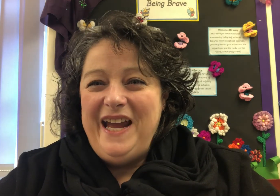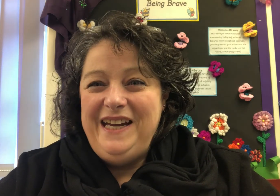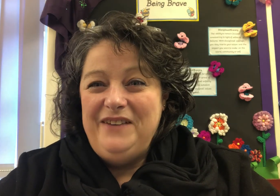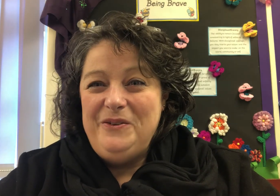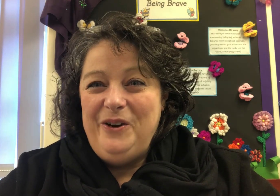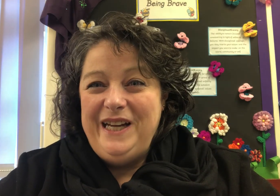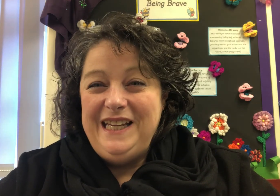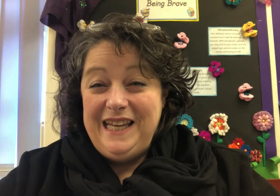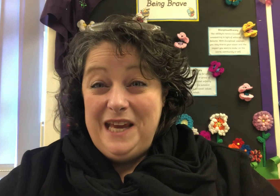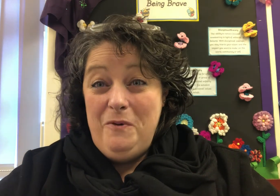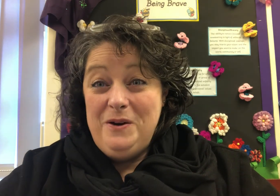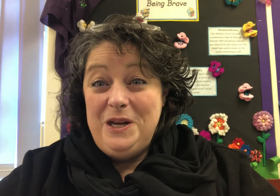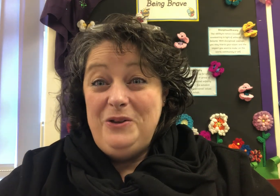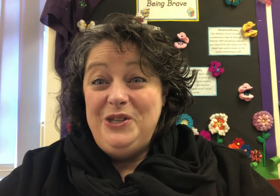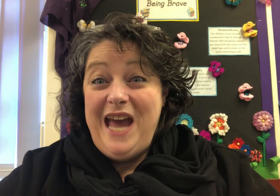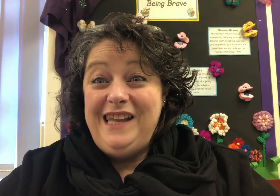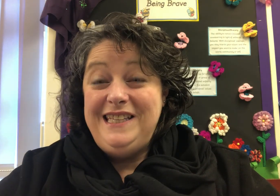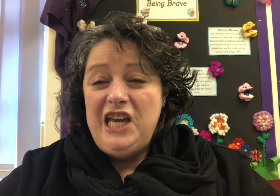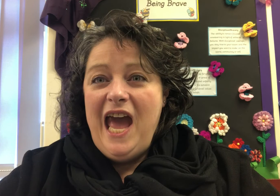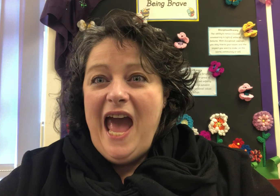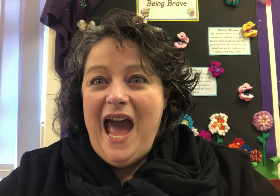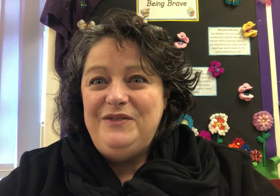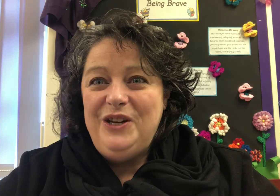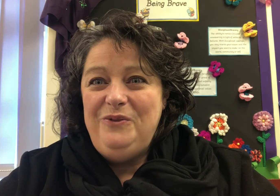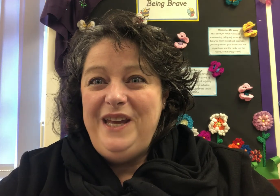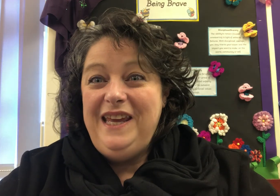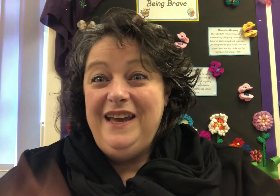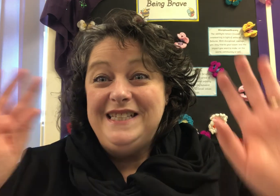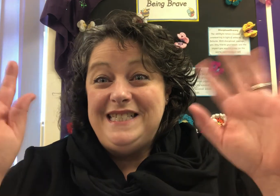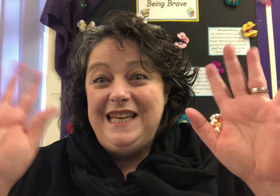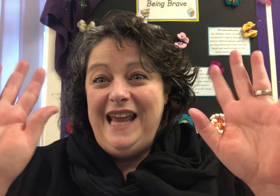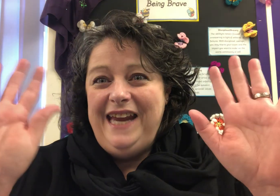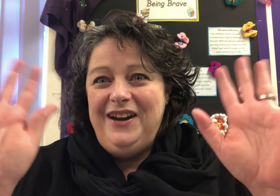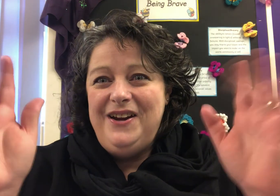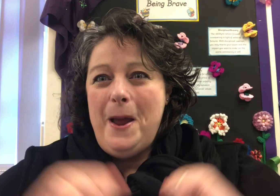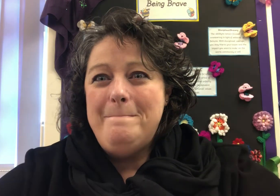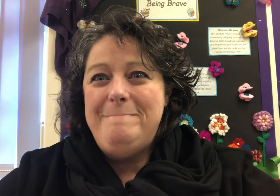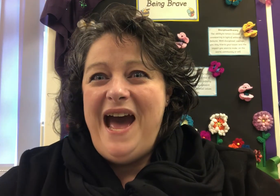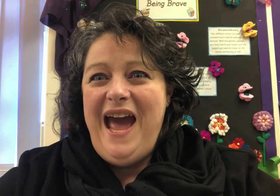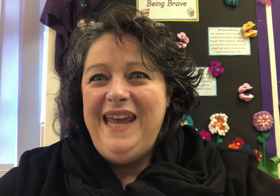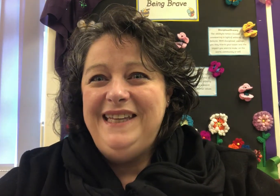everyone, get working on your challenge. Have a good week. See you later. Bye.